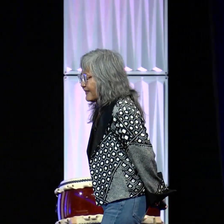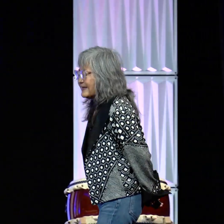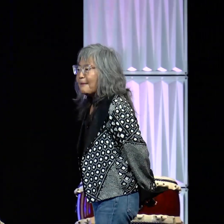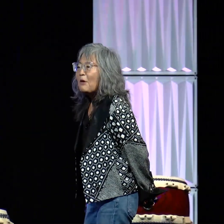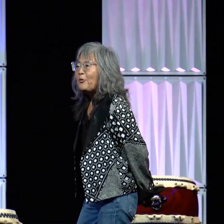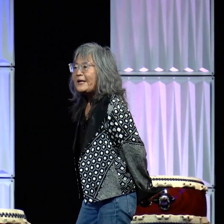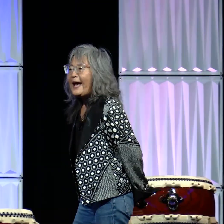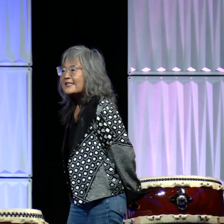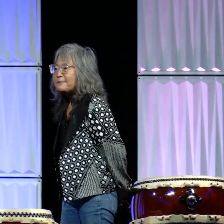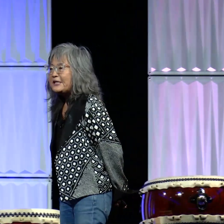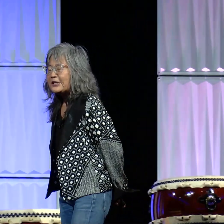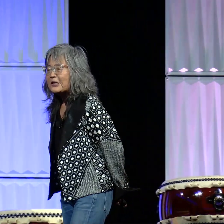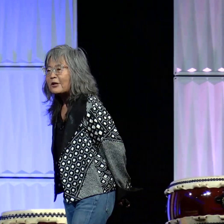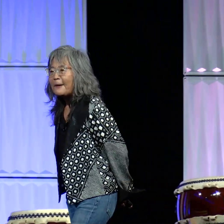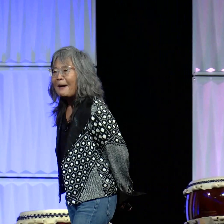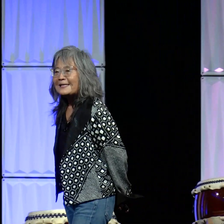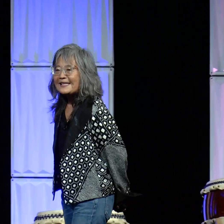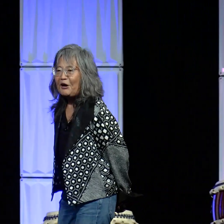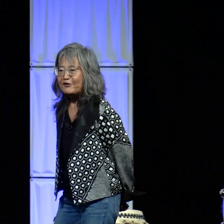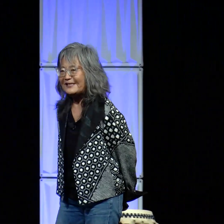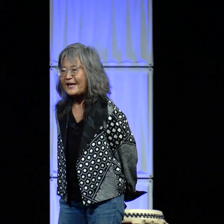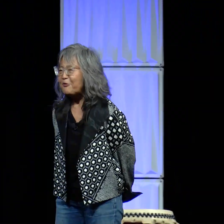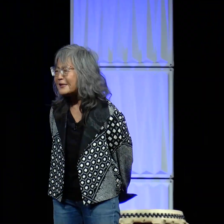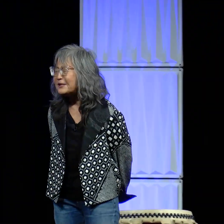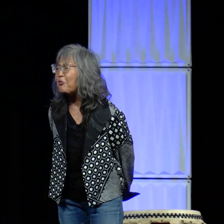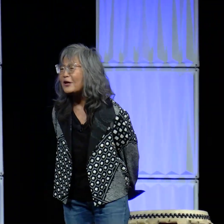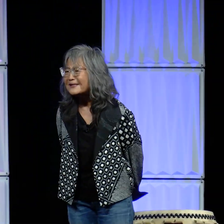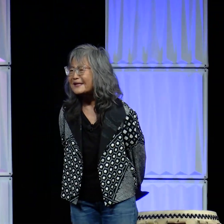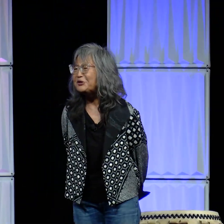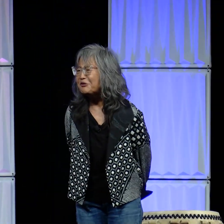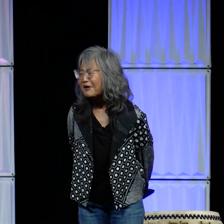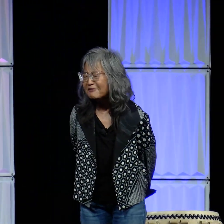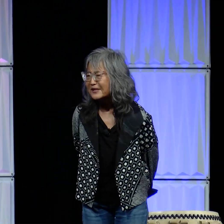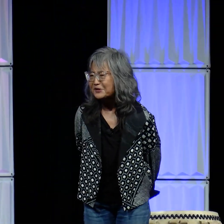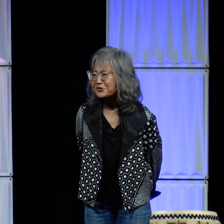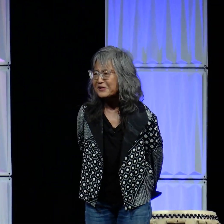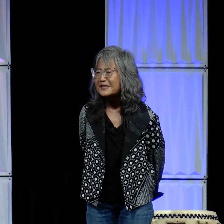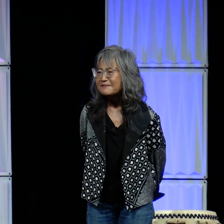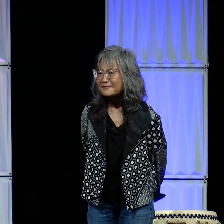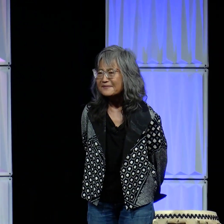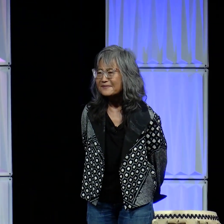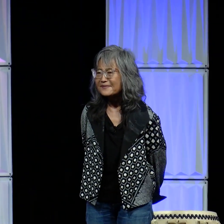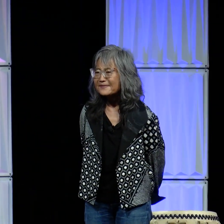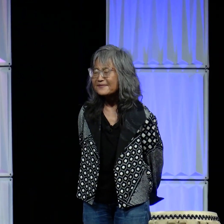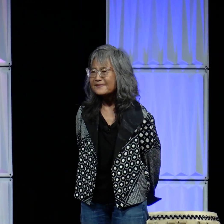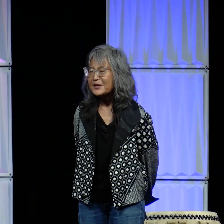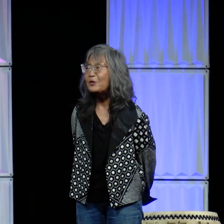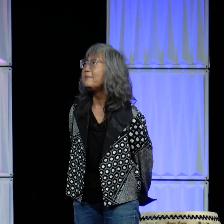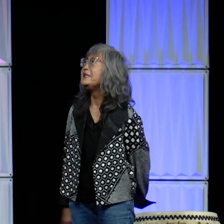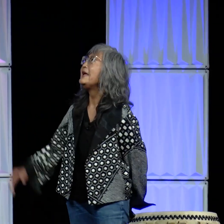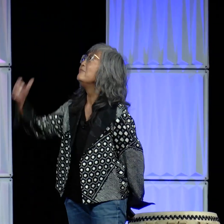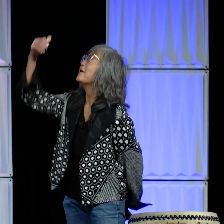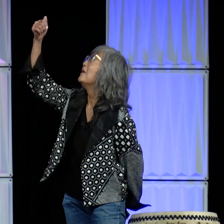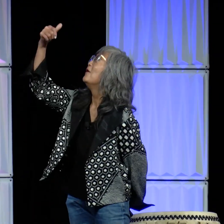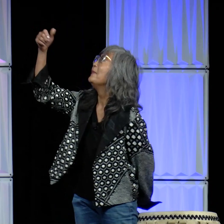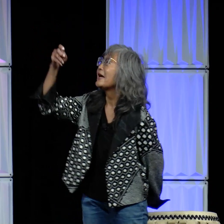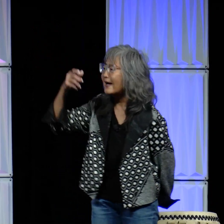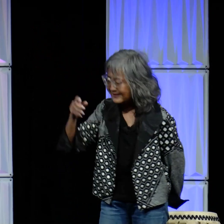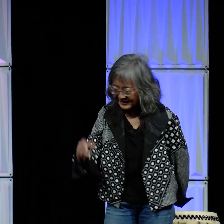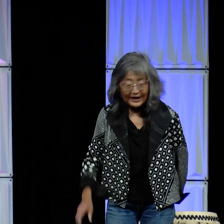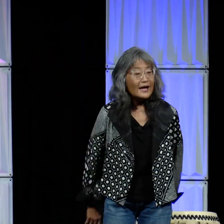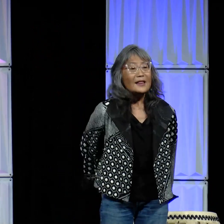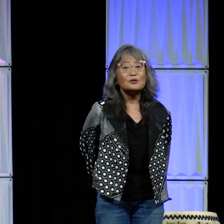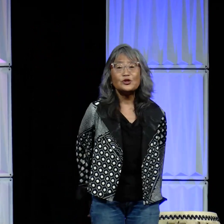I think that moment asked me to look at myself and say, what's the worst thing you've ever done, Shiree? Oh, let me name them. Oh my